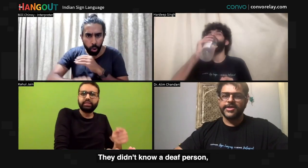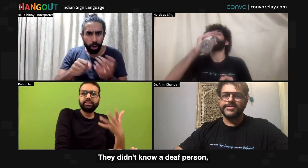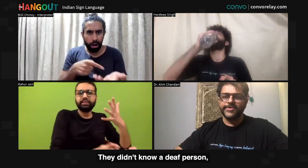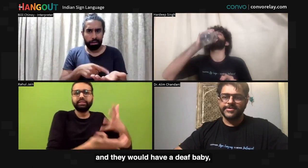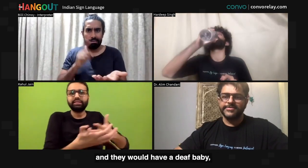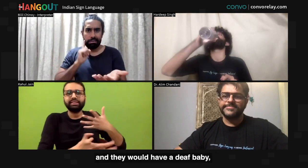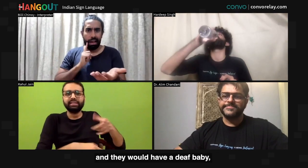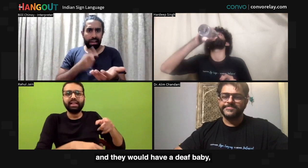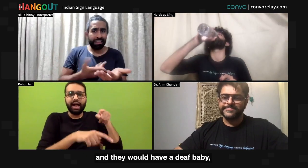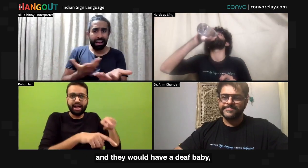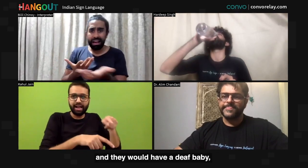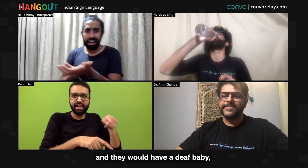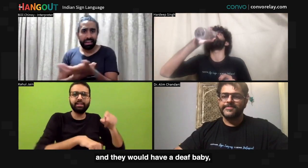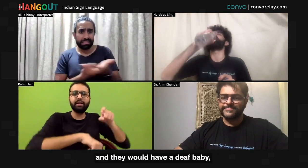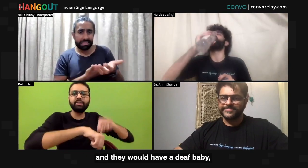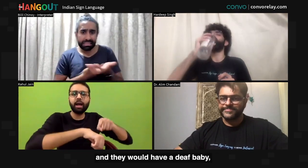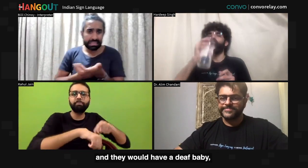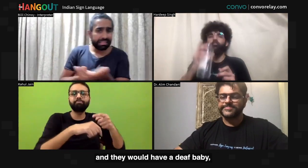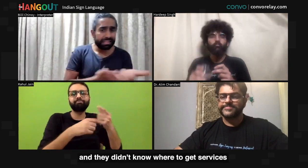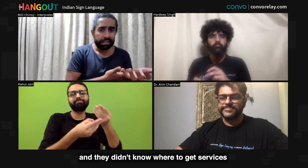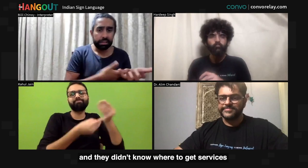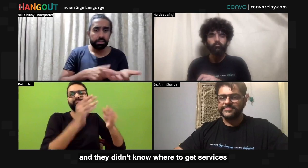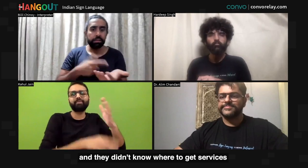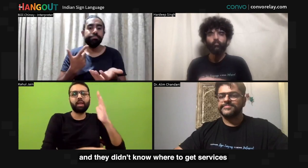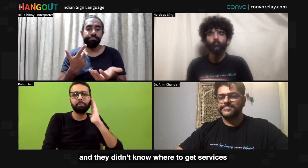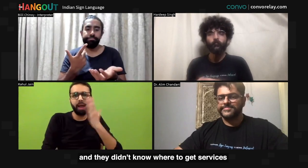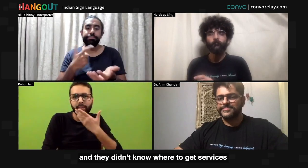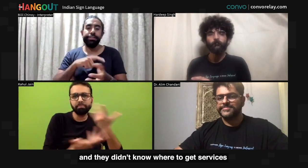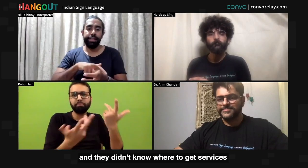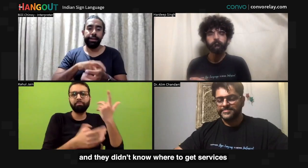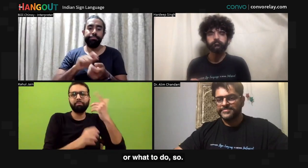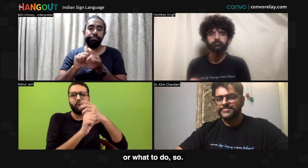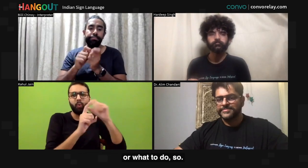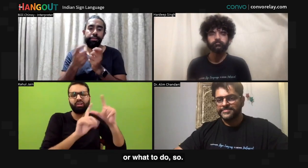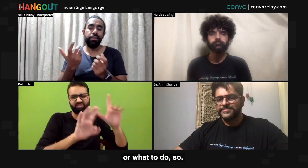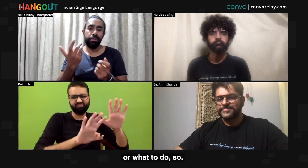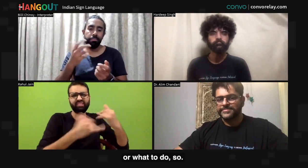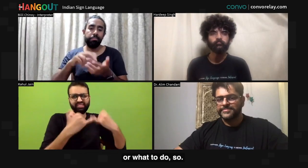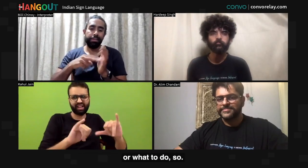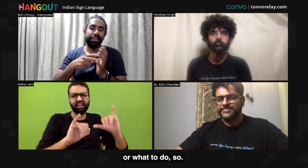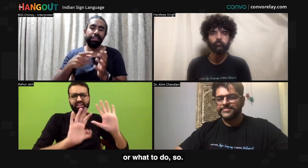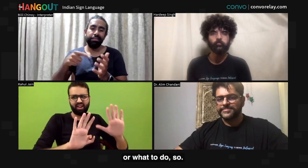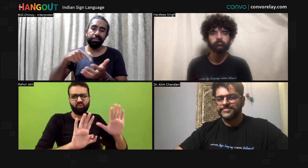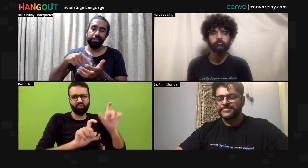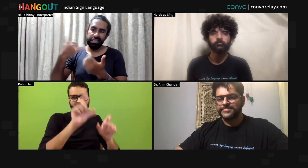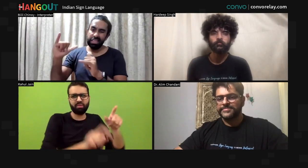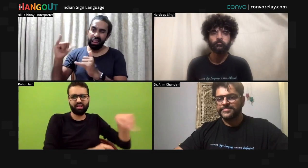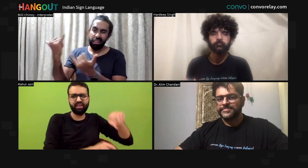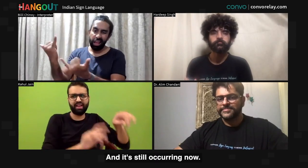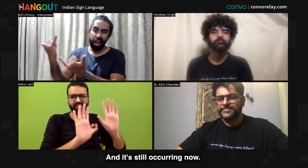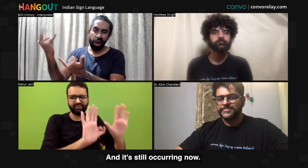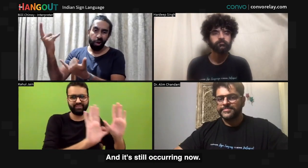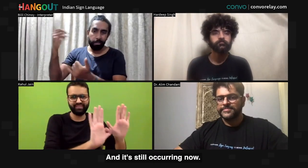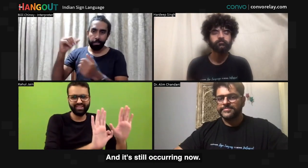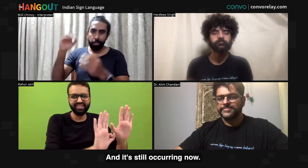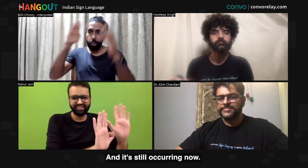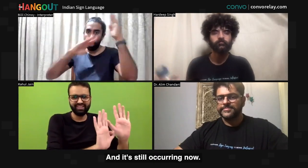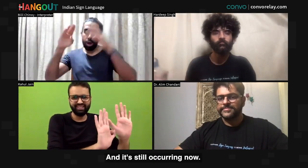um, and they wouldn't have a deaf baby and they didn't know where to get services or what to do. So, um, and it's still occurring now.